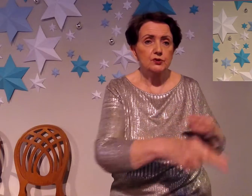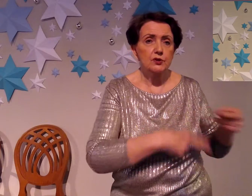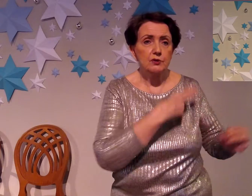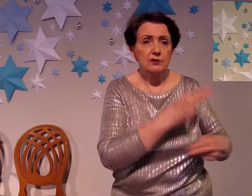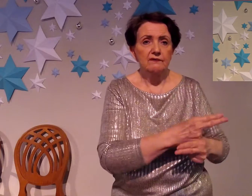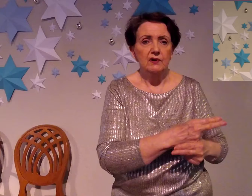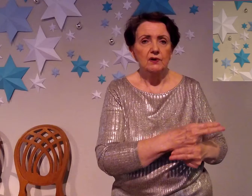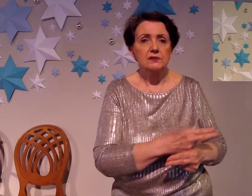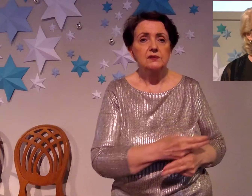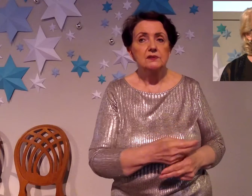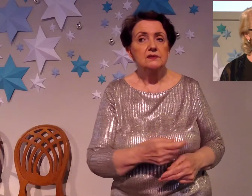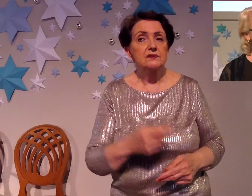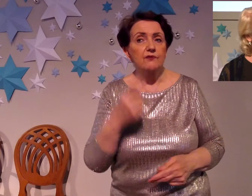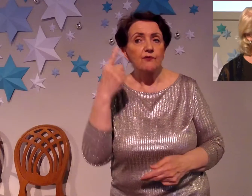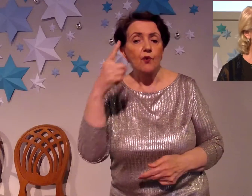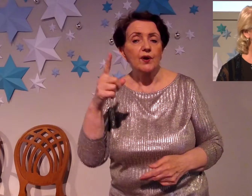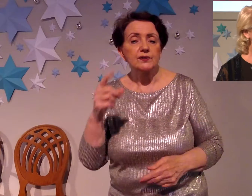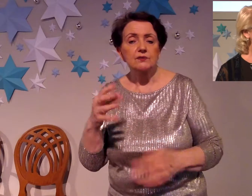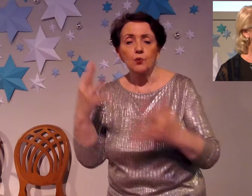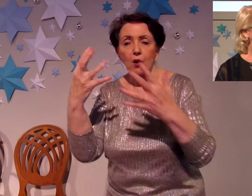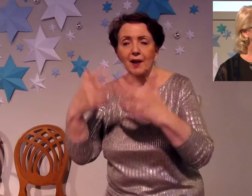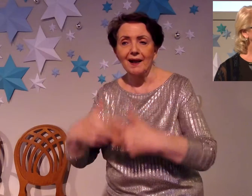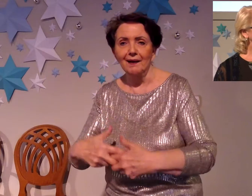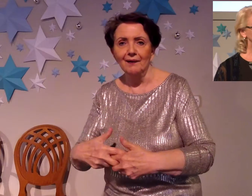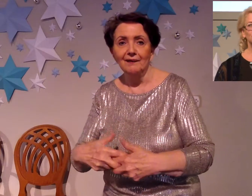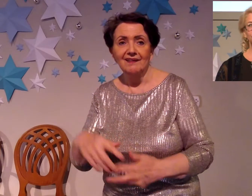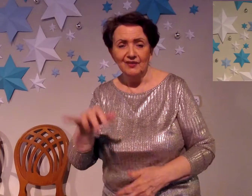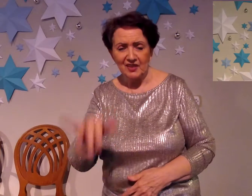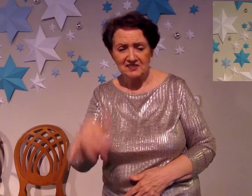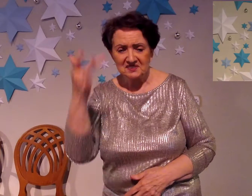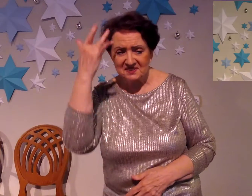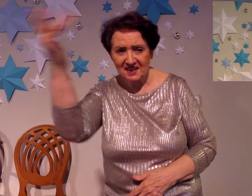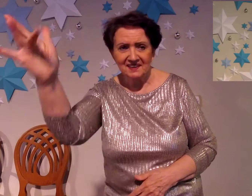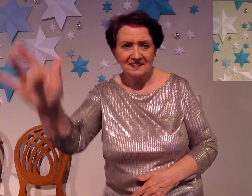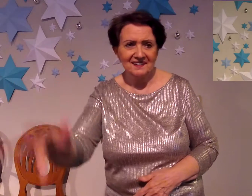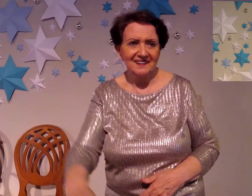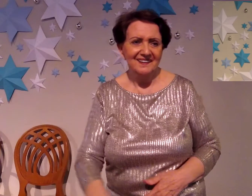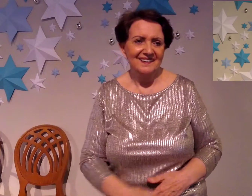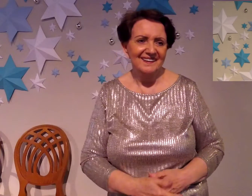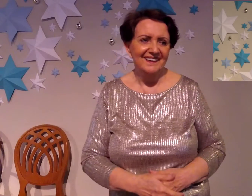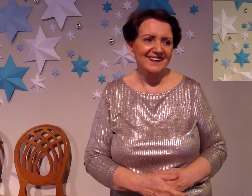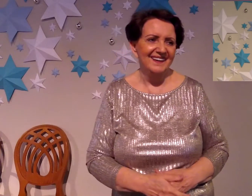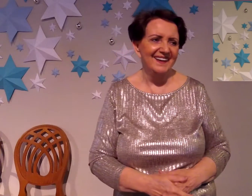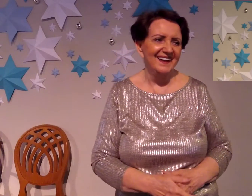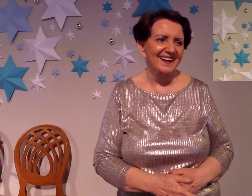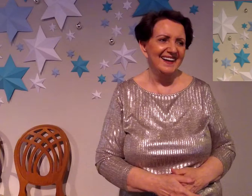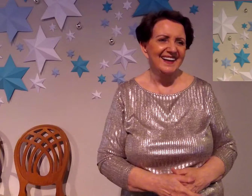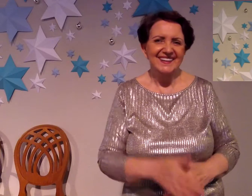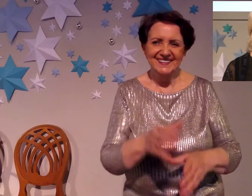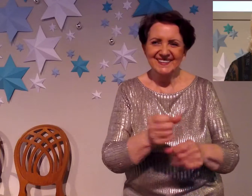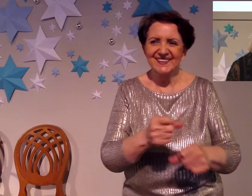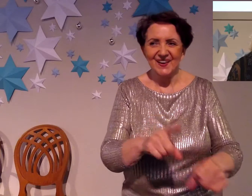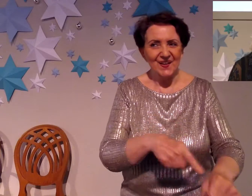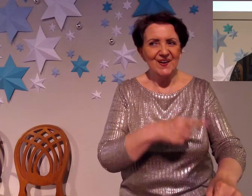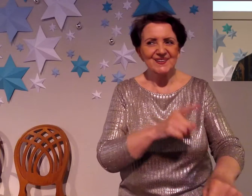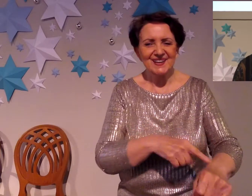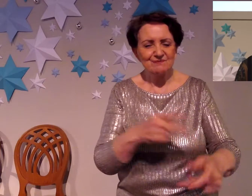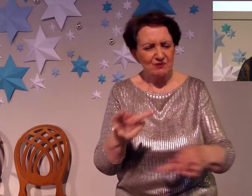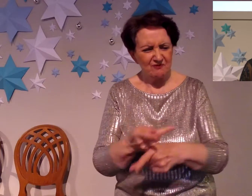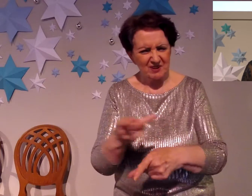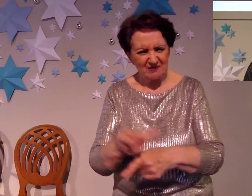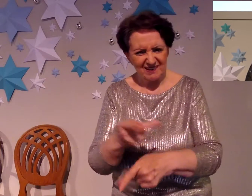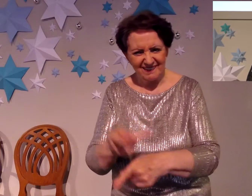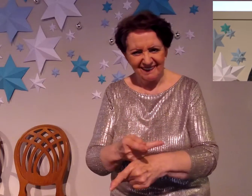out. Is that just sick? It took me the longest time to figure that out. Like, I was